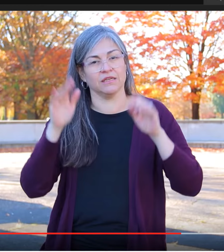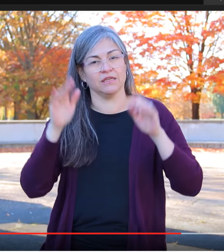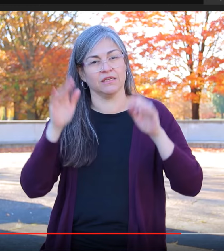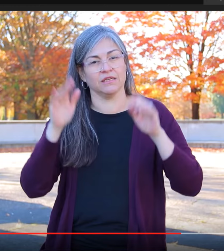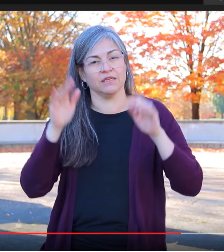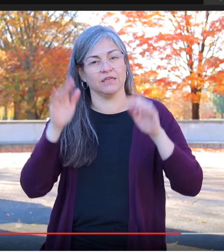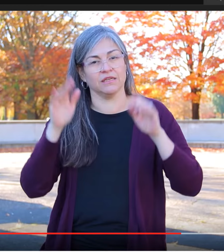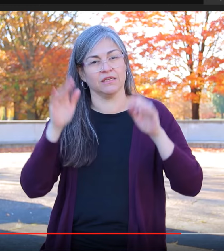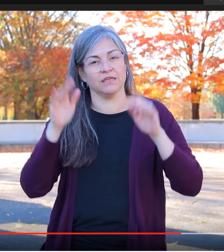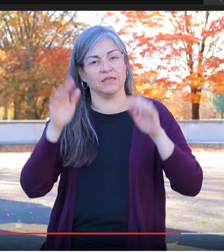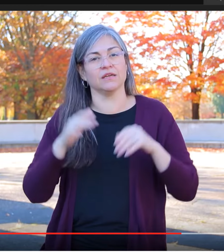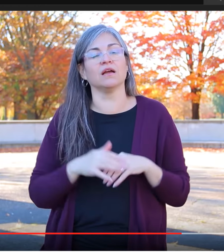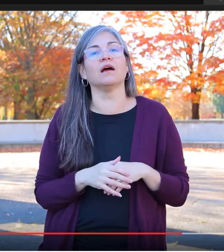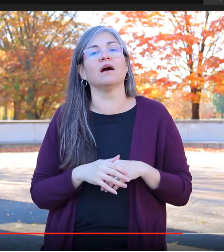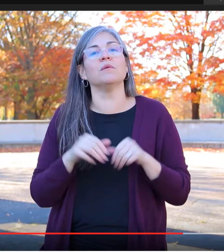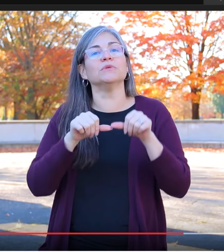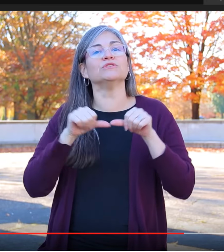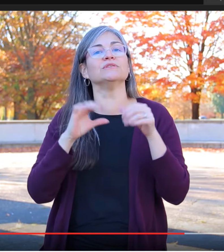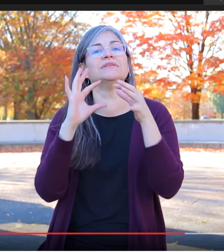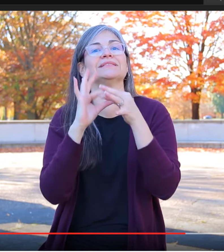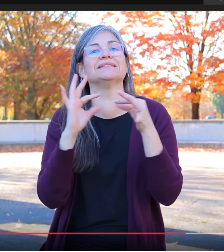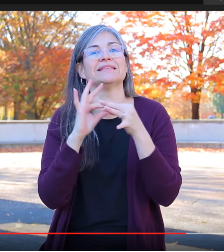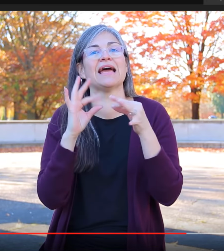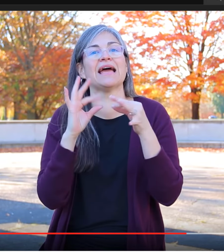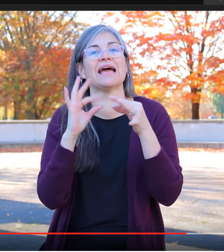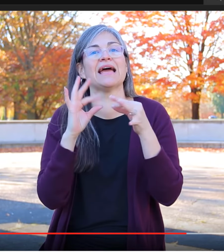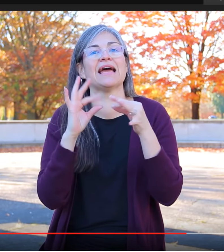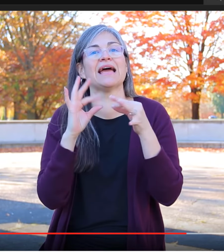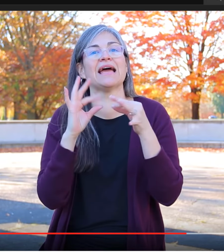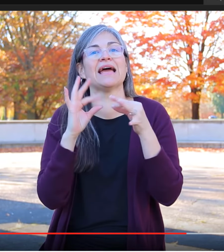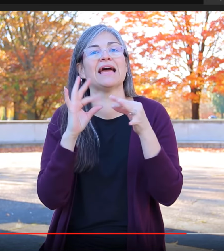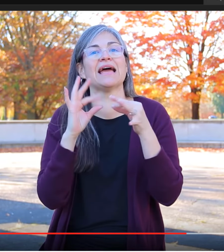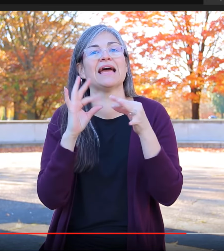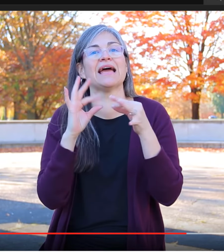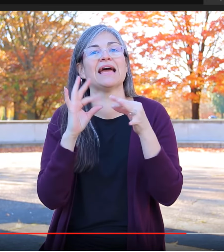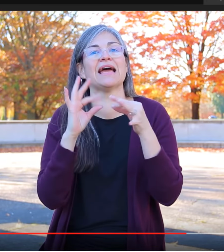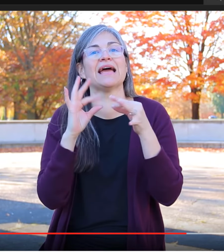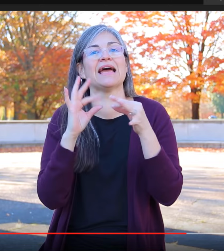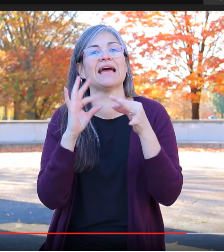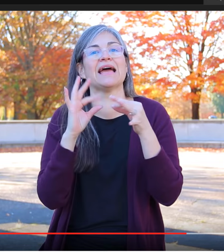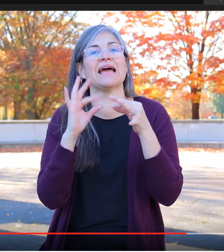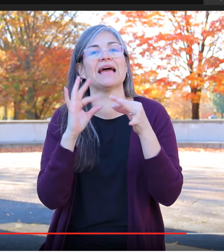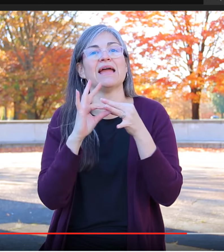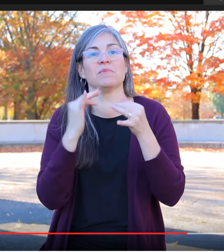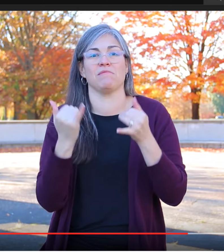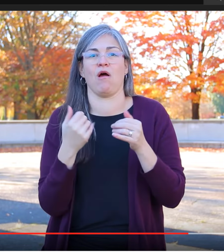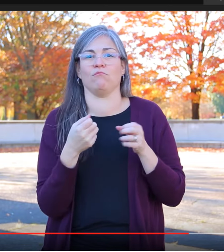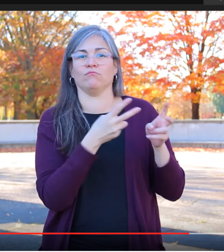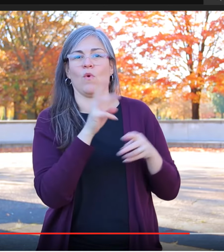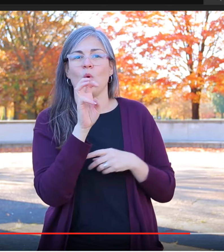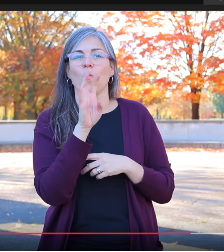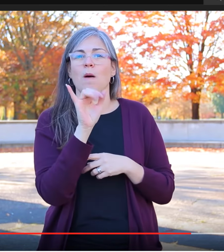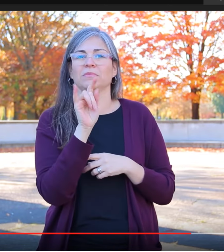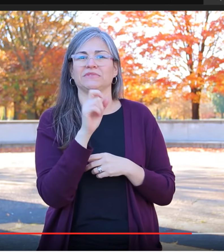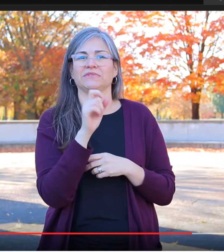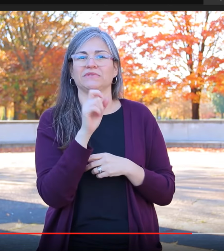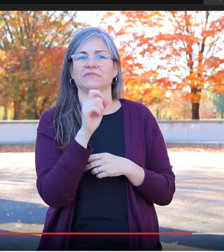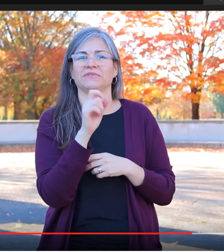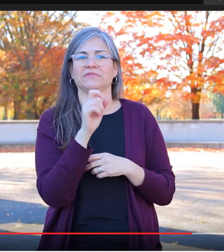this is what we've come up with. A position statement. Right now, we've posted